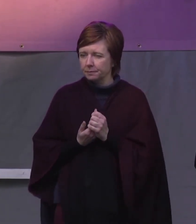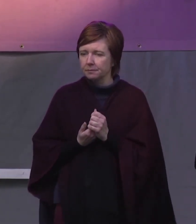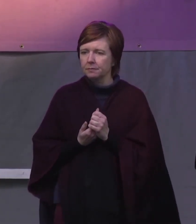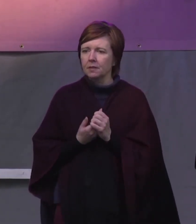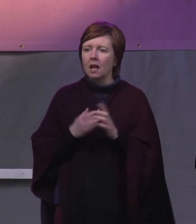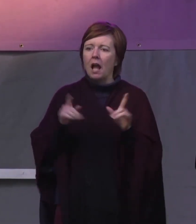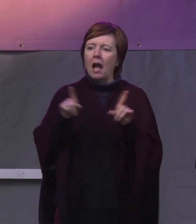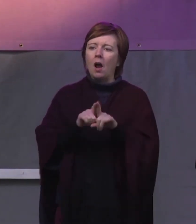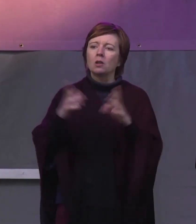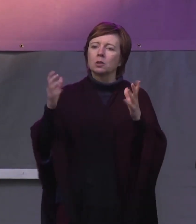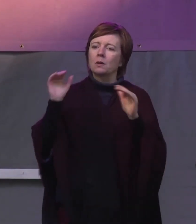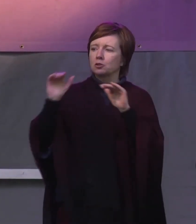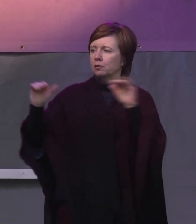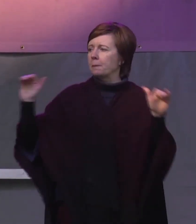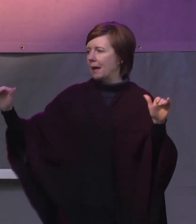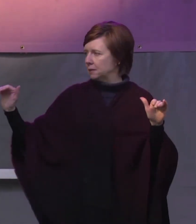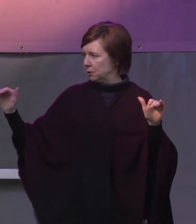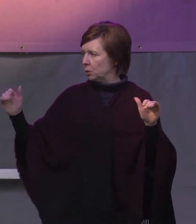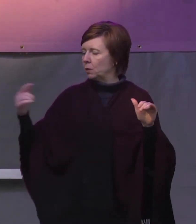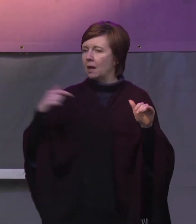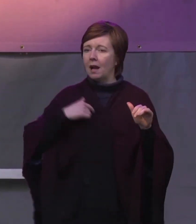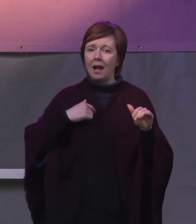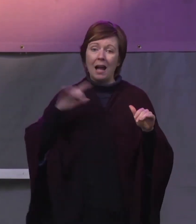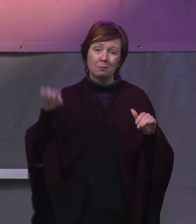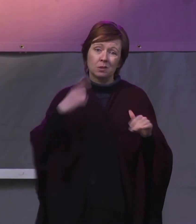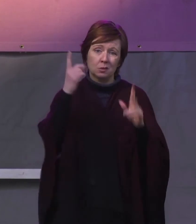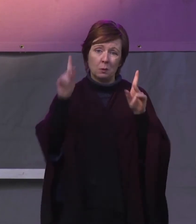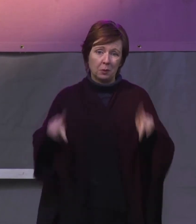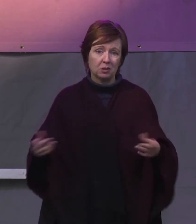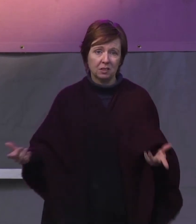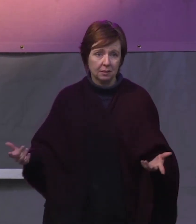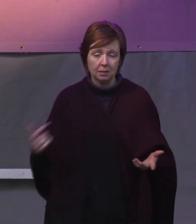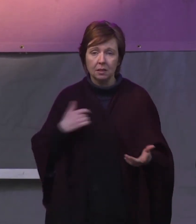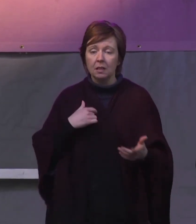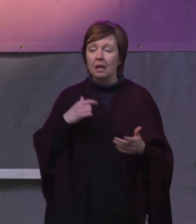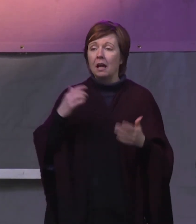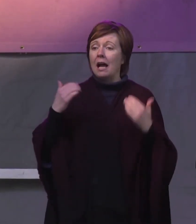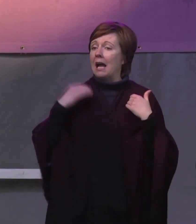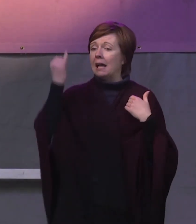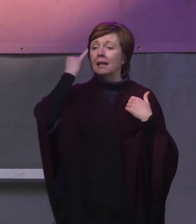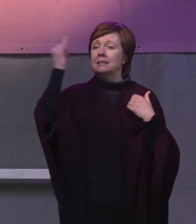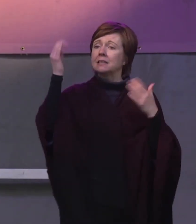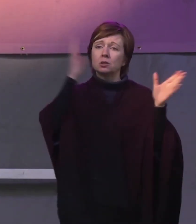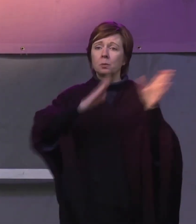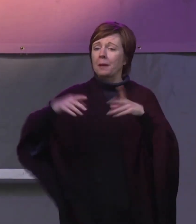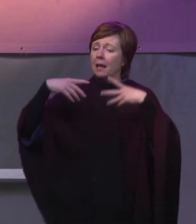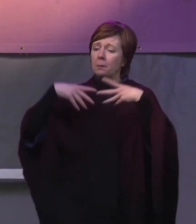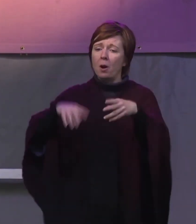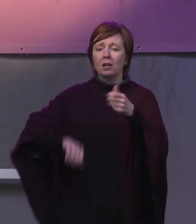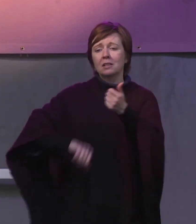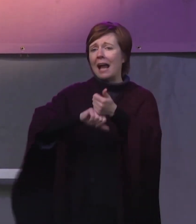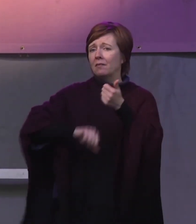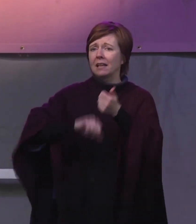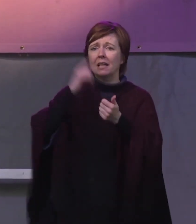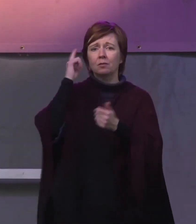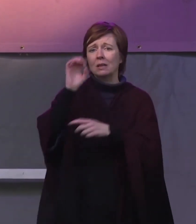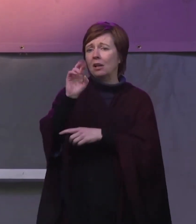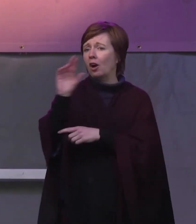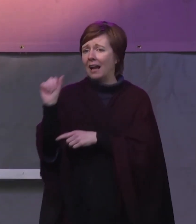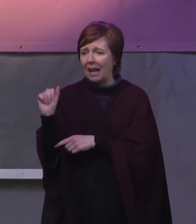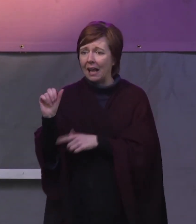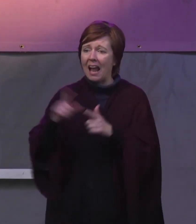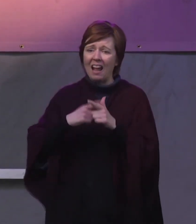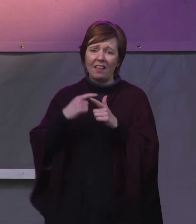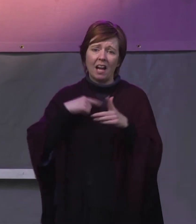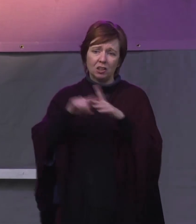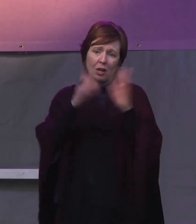I would also like to remind everyone that I am just one person. I had an idea to plan a march advocating for the Equal Rights Amendment, and